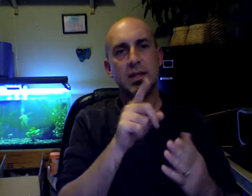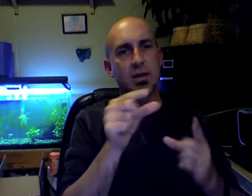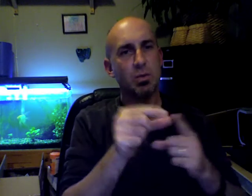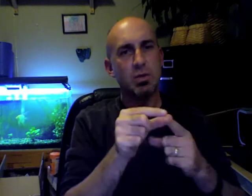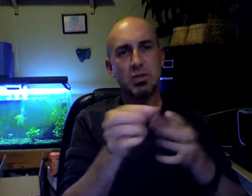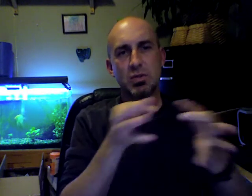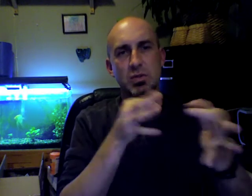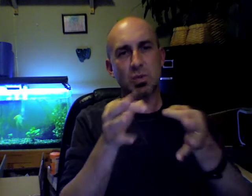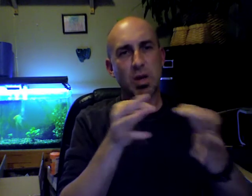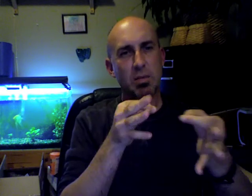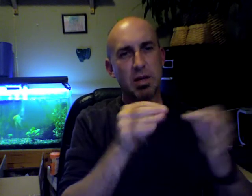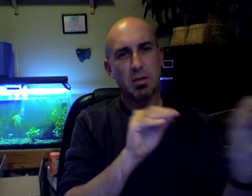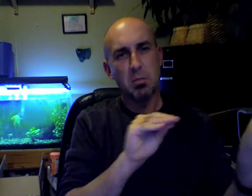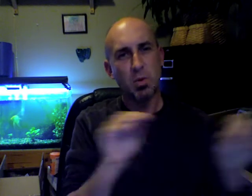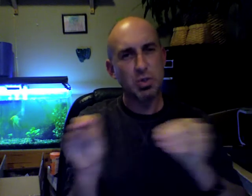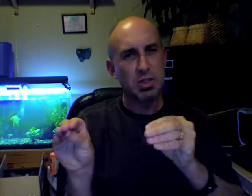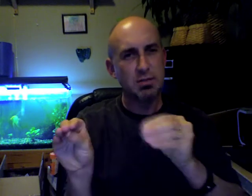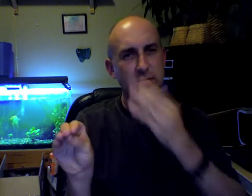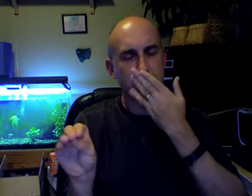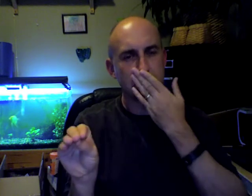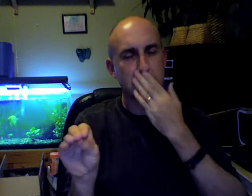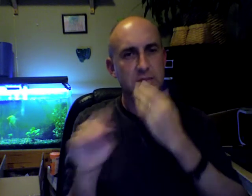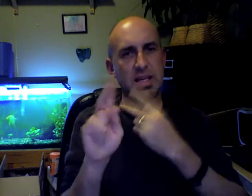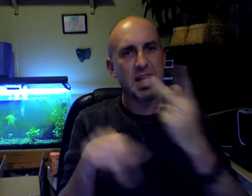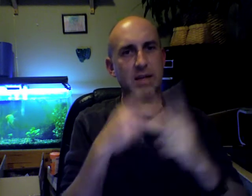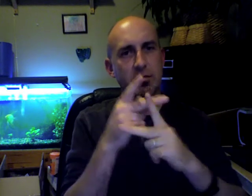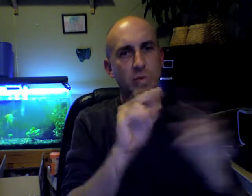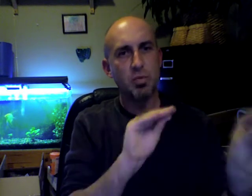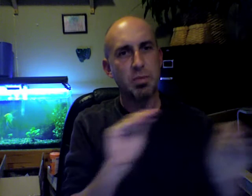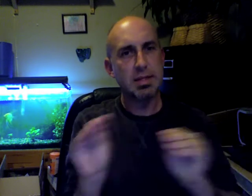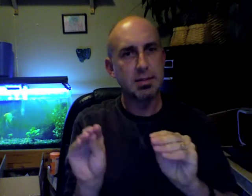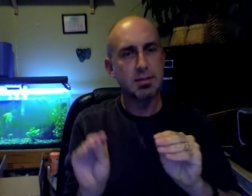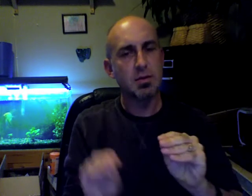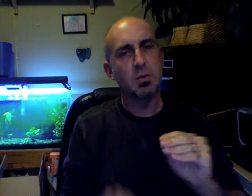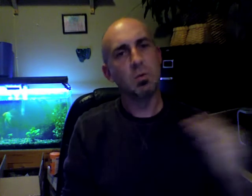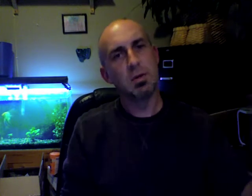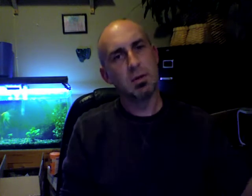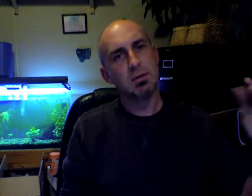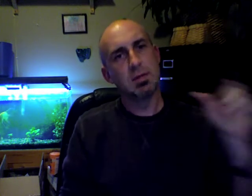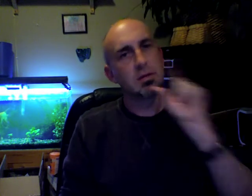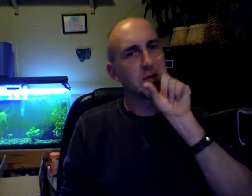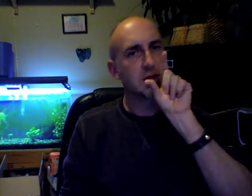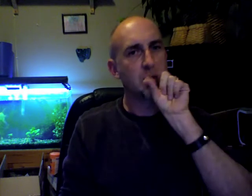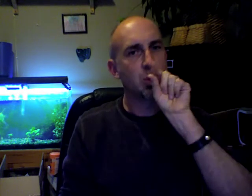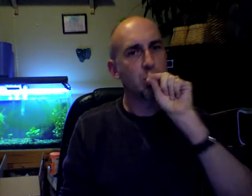word is just describing the motion, the kind of movement. So, like for example, a bird,